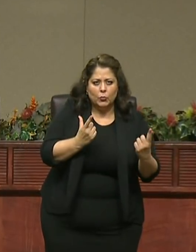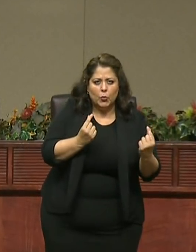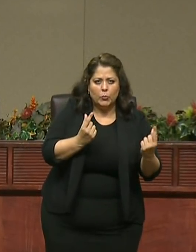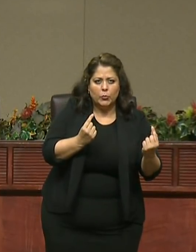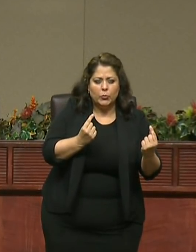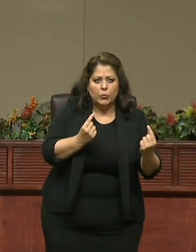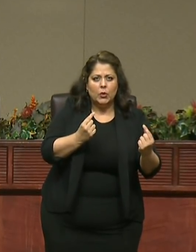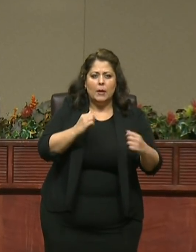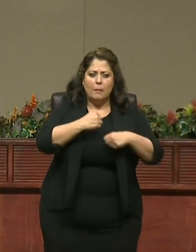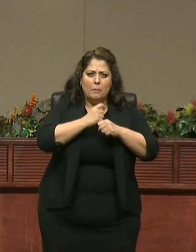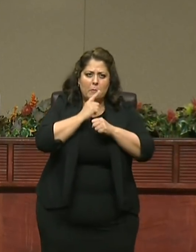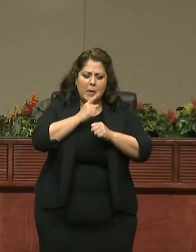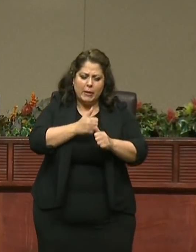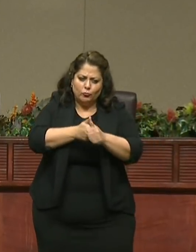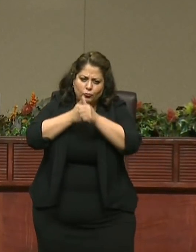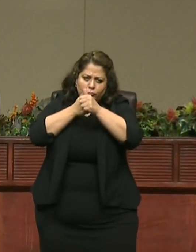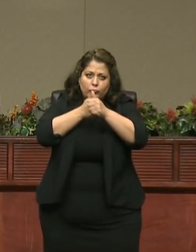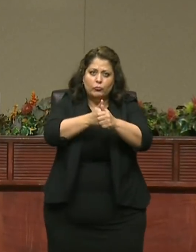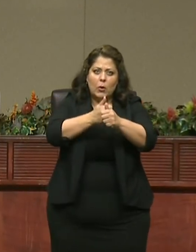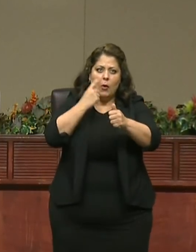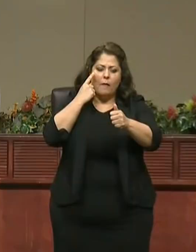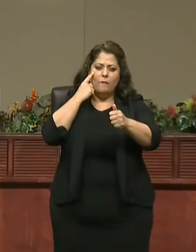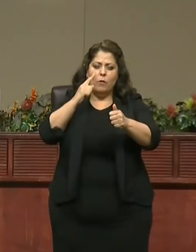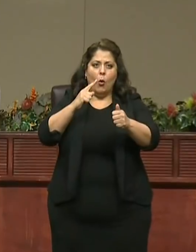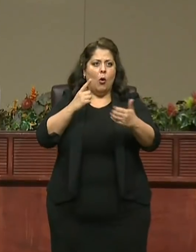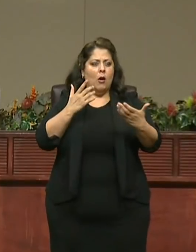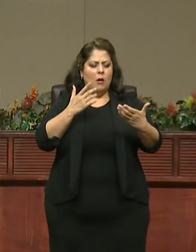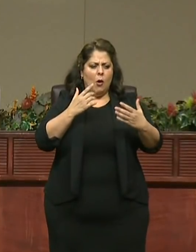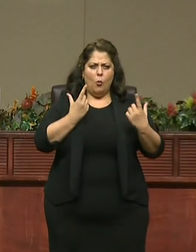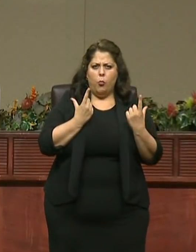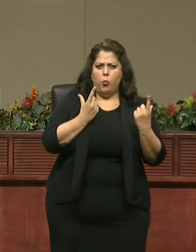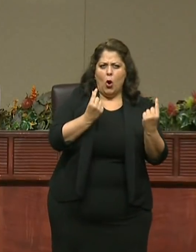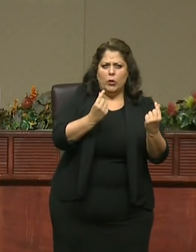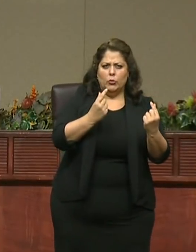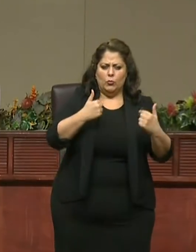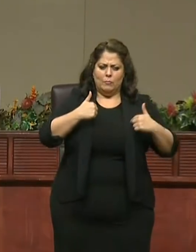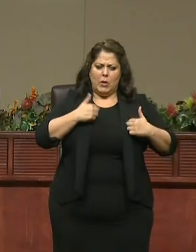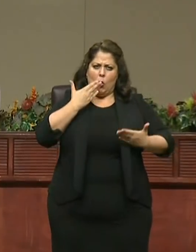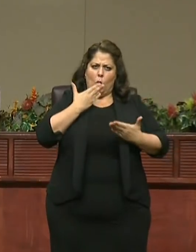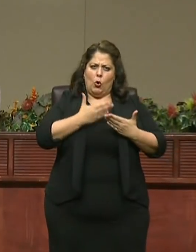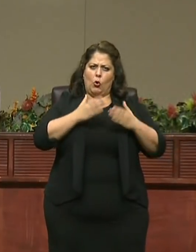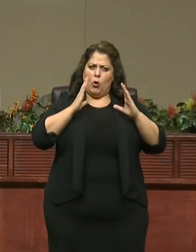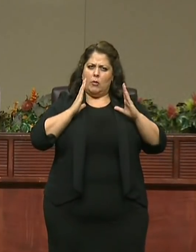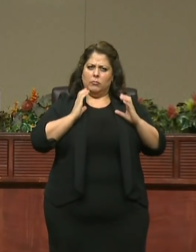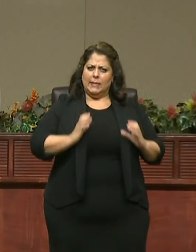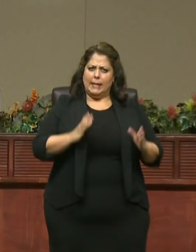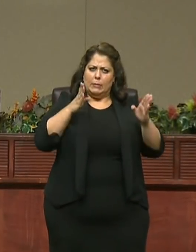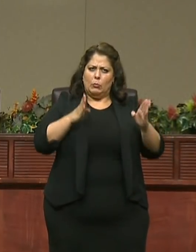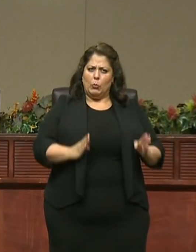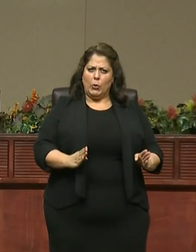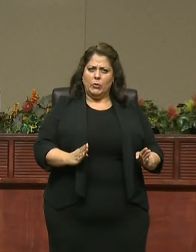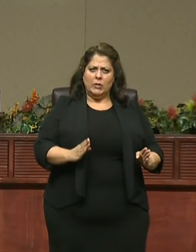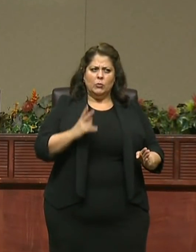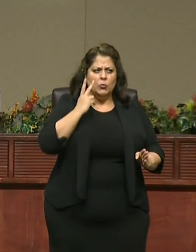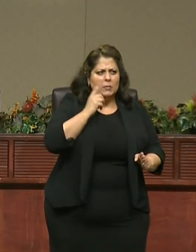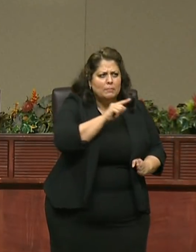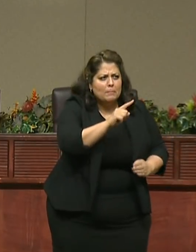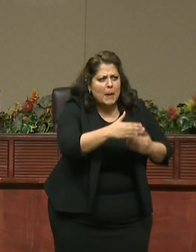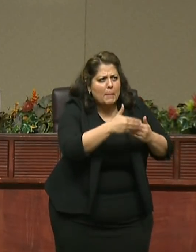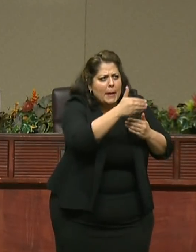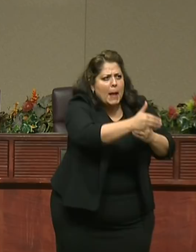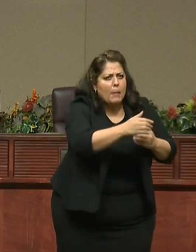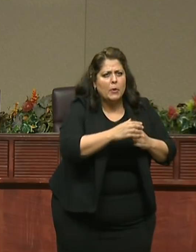citizen, doing whatever you can to help not only yourself, but your family members, your neighbors, your out frontline workers,